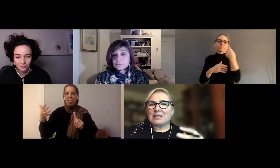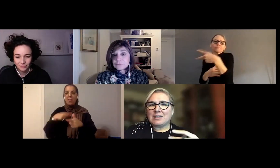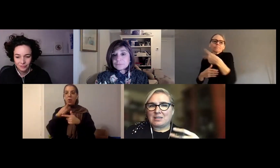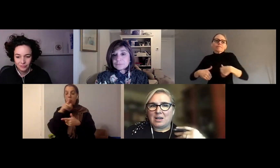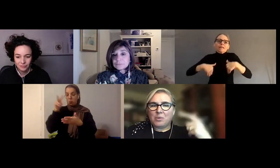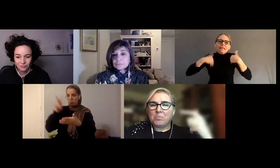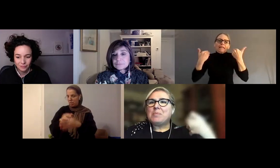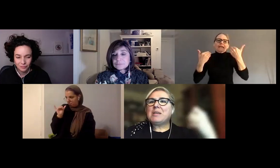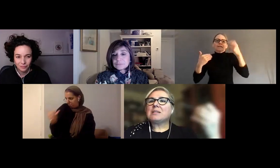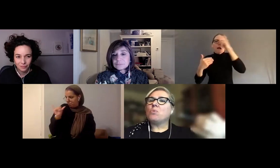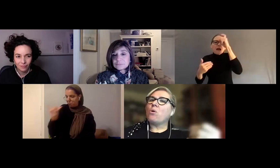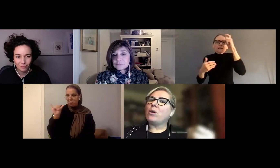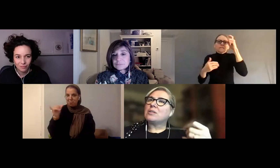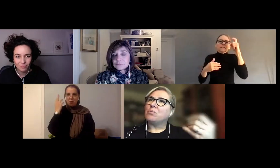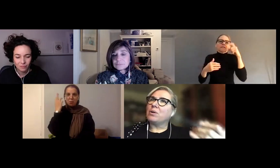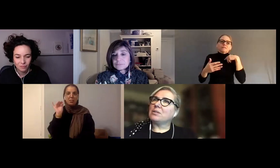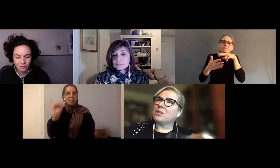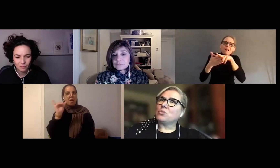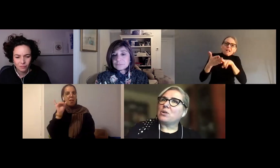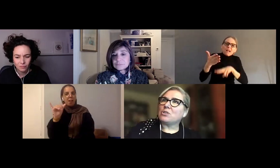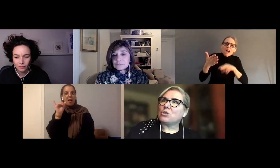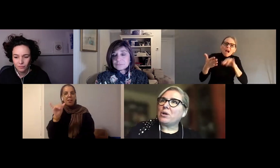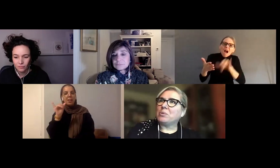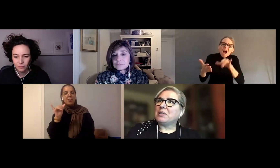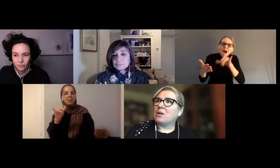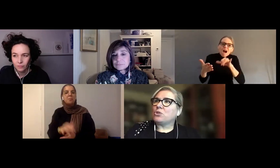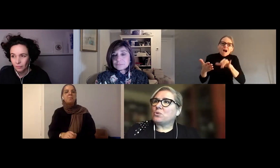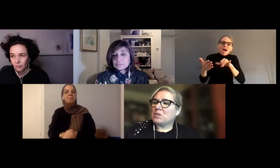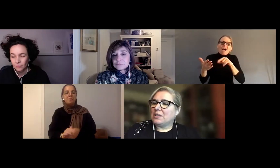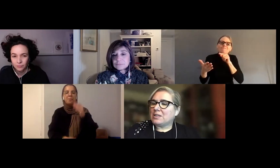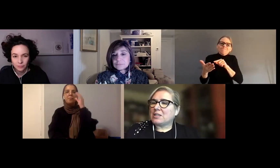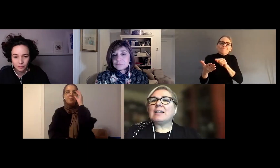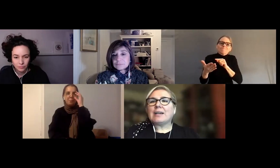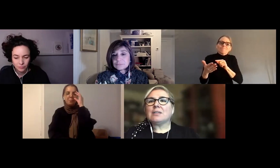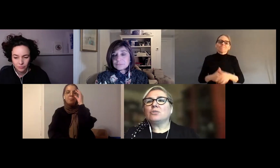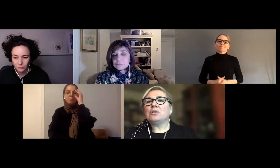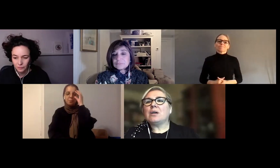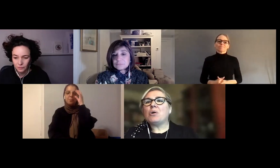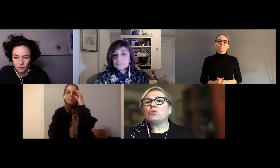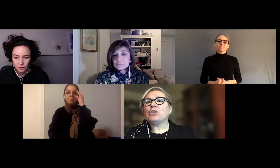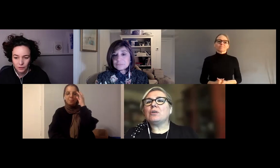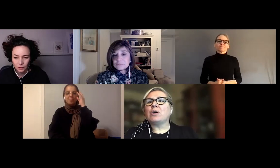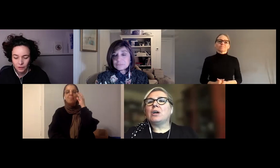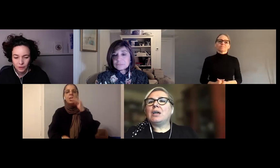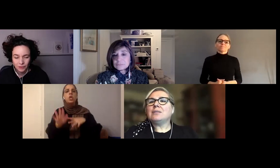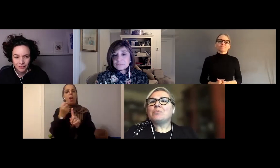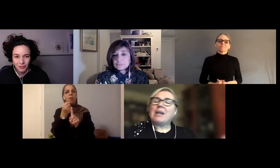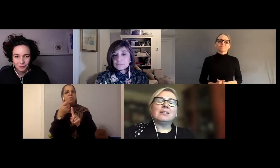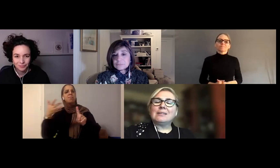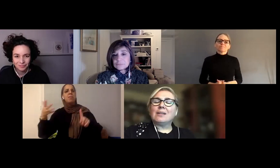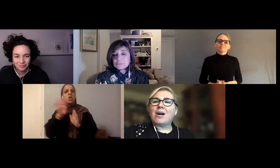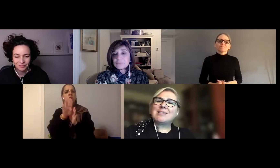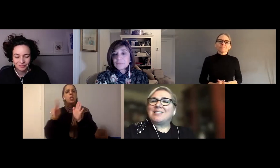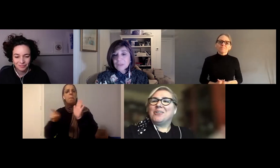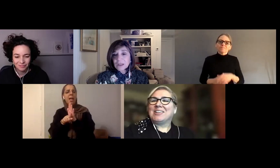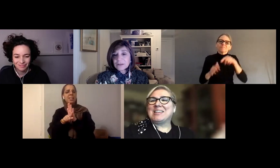like it's maybe it's a more intellectual construct, but it also still is connected to the emotion of eating bagel